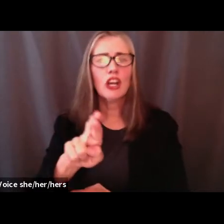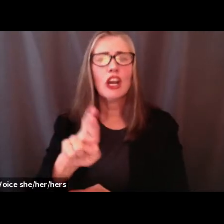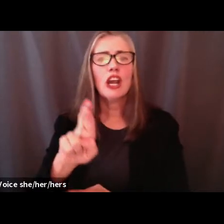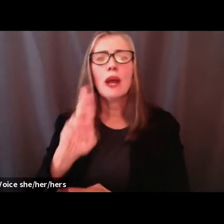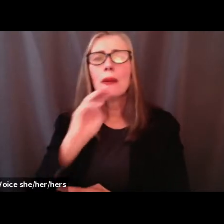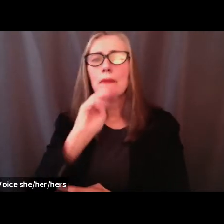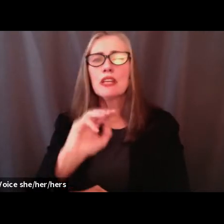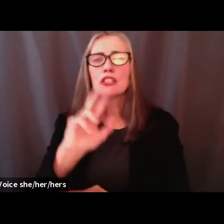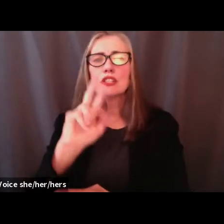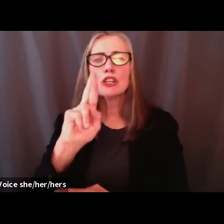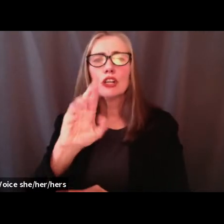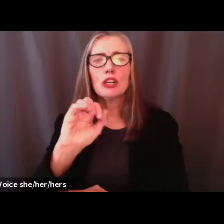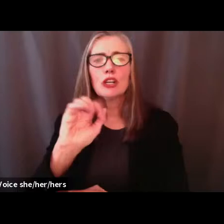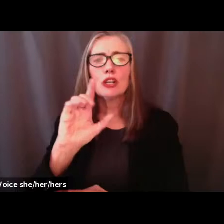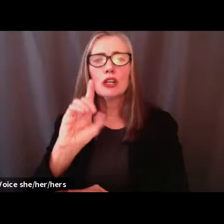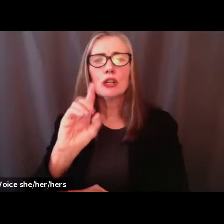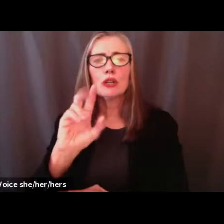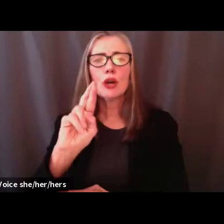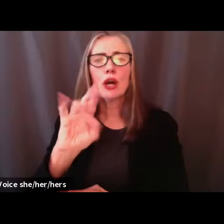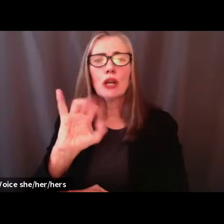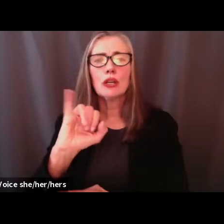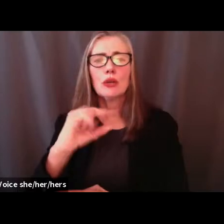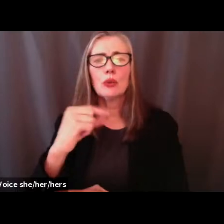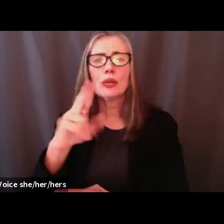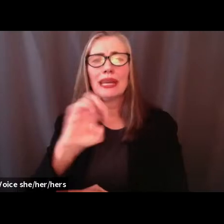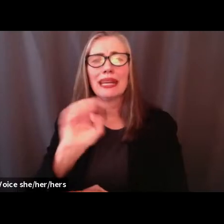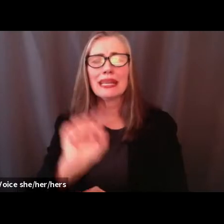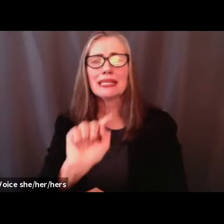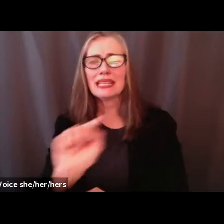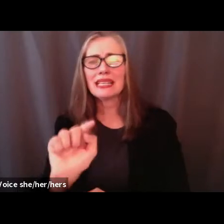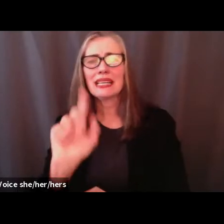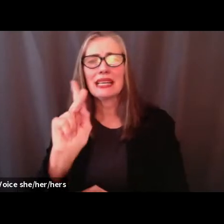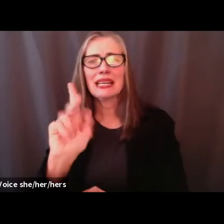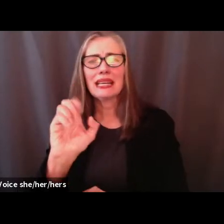Okay, Mr. Fink, we'll give you 1 minute.